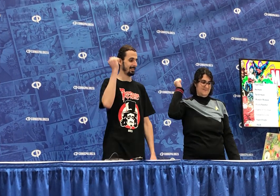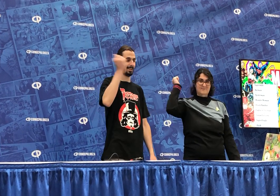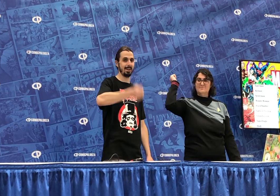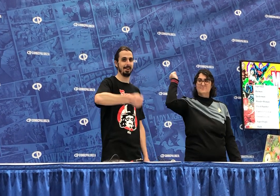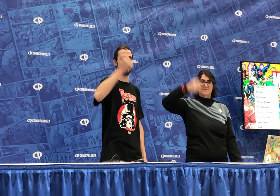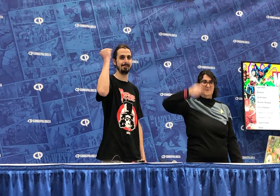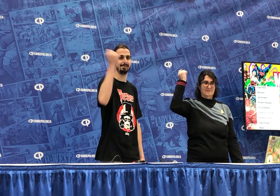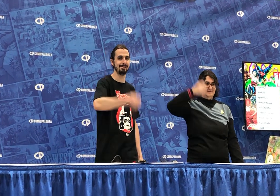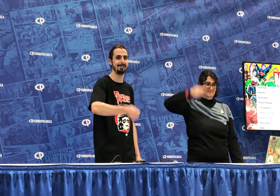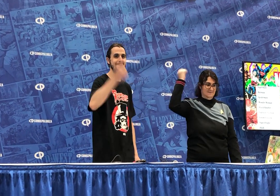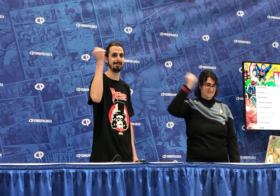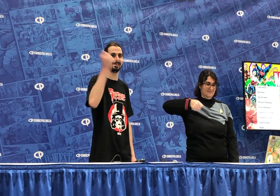Thor.